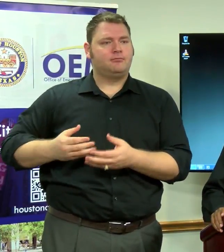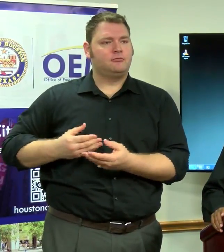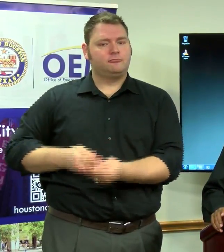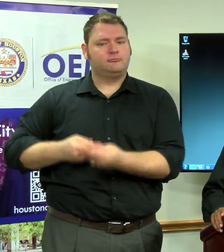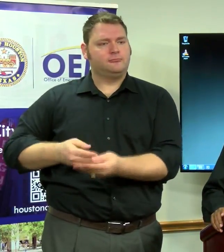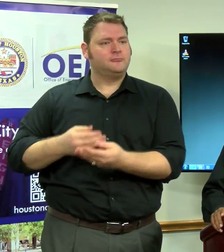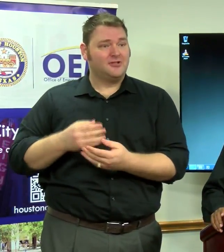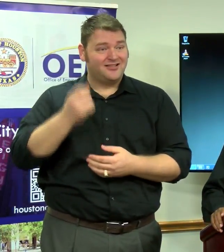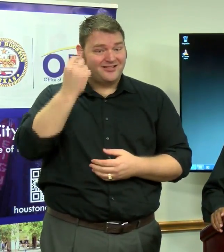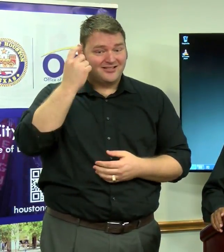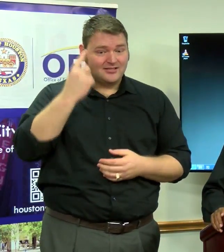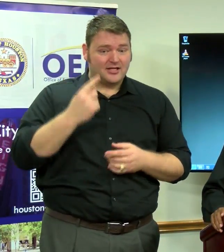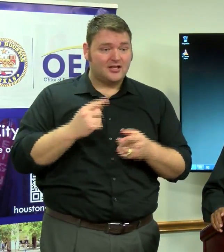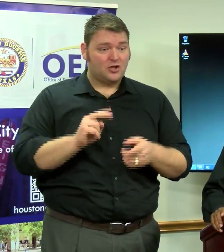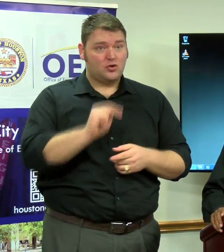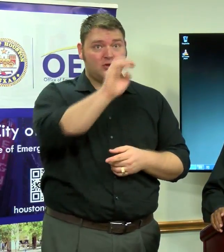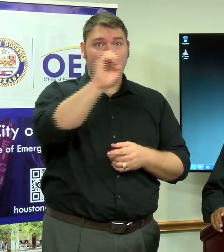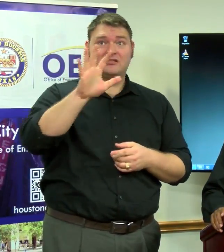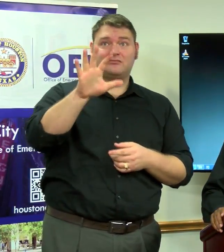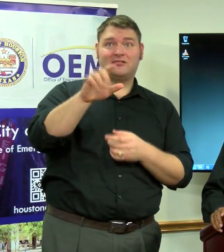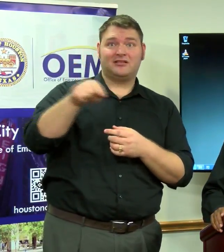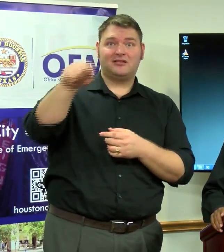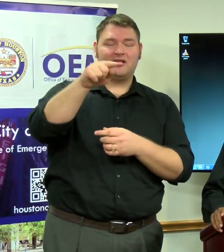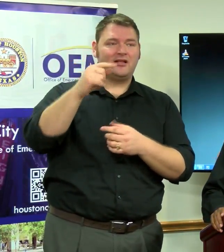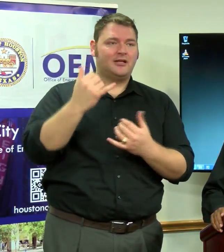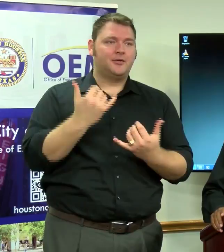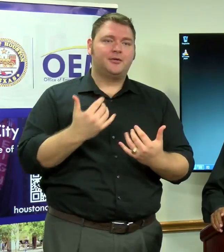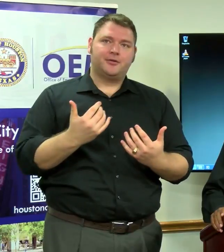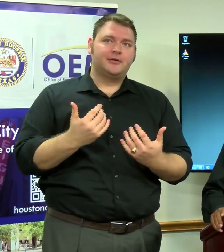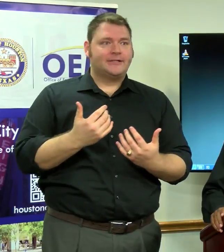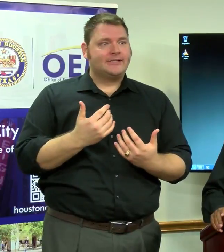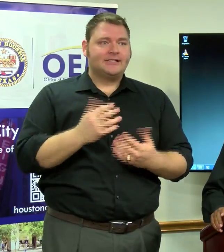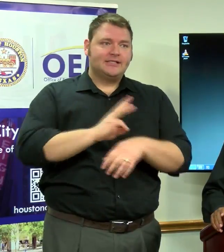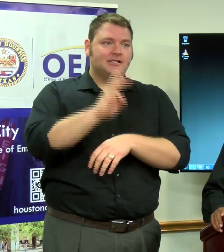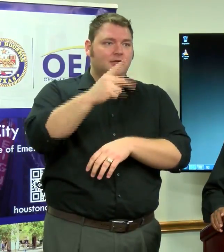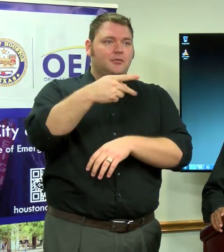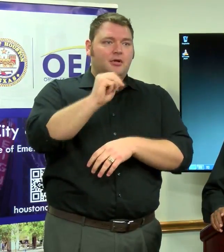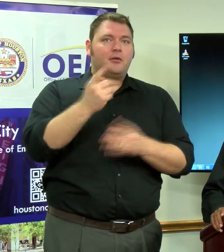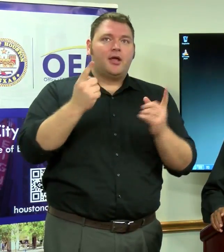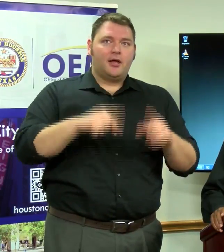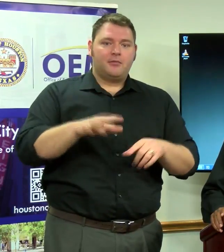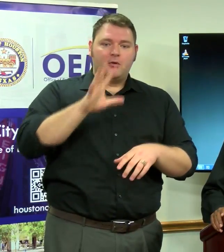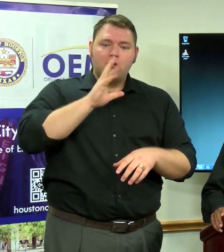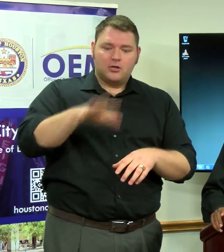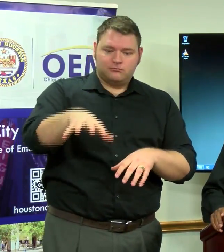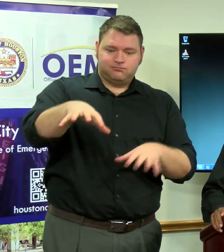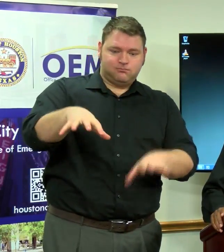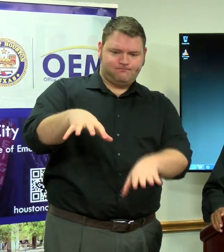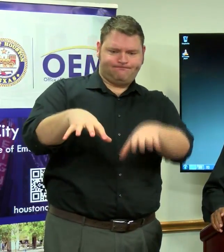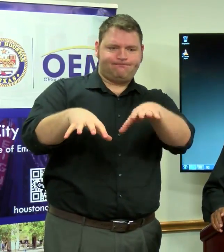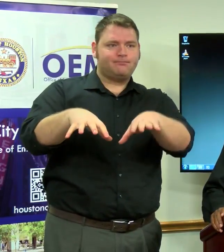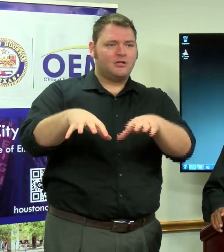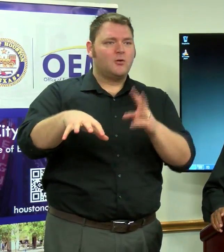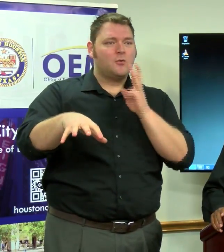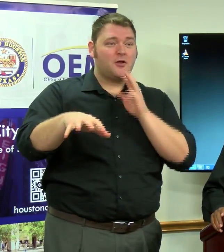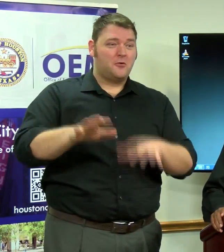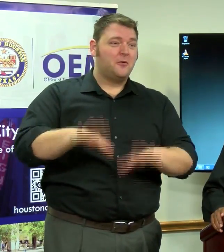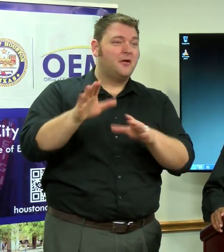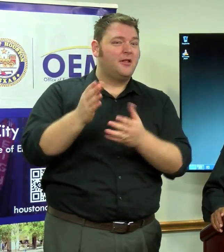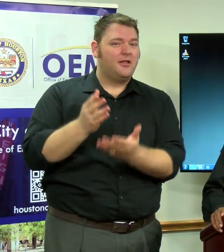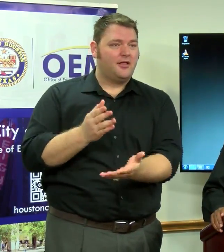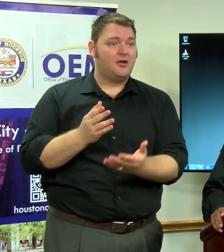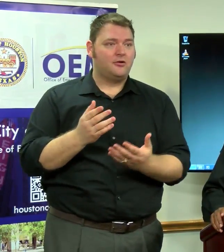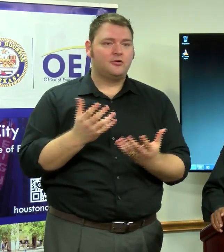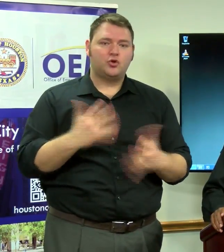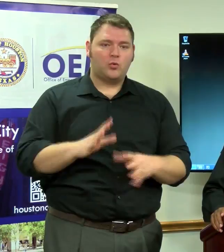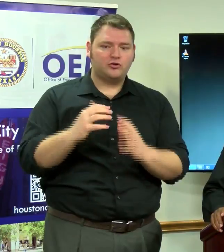6 p.m., it is totally submerged, but we're working to see if we can get it out, and so it doesn't have to shut down. But I won't know that until another